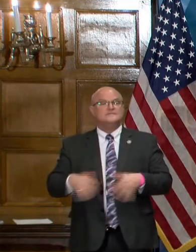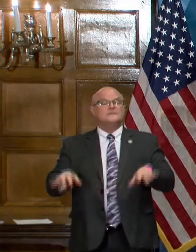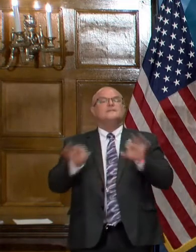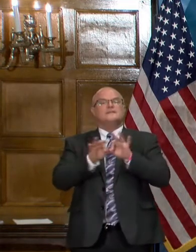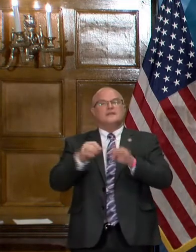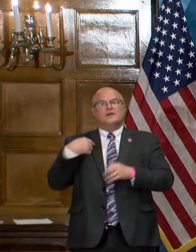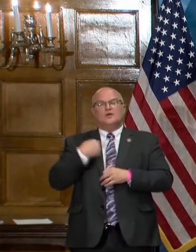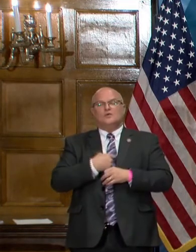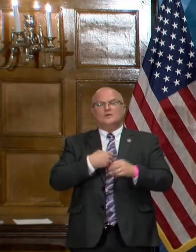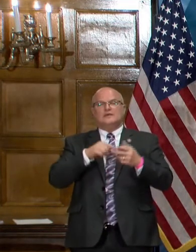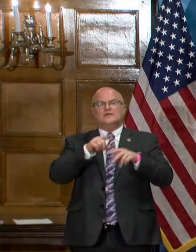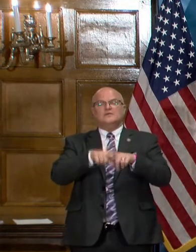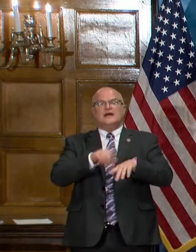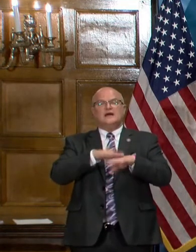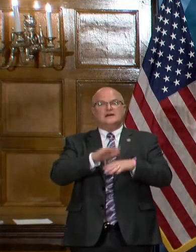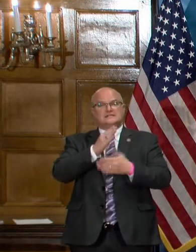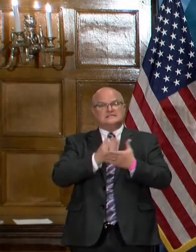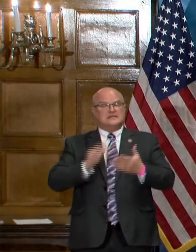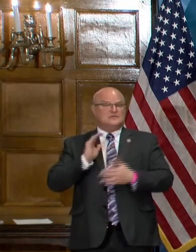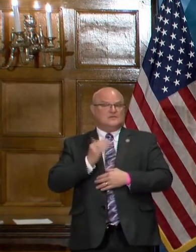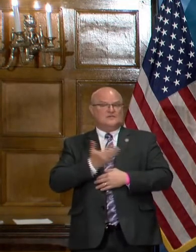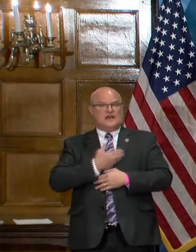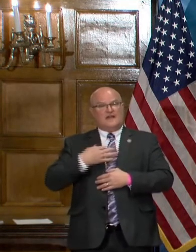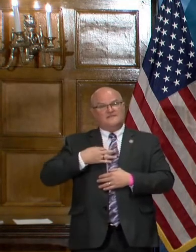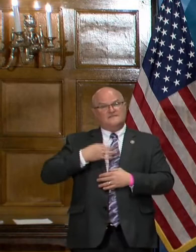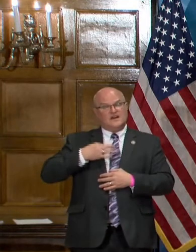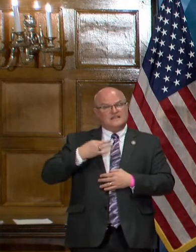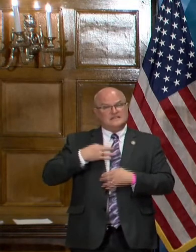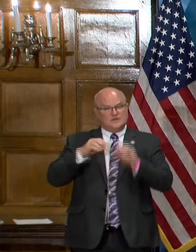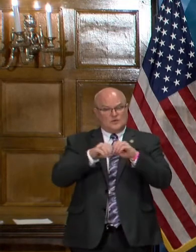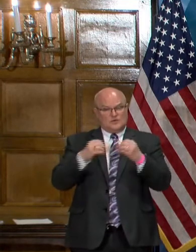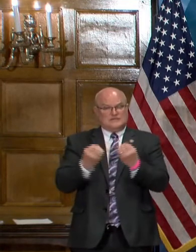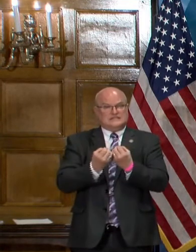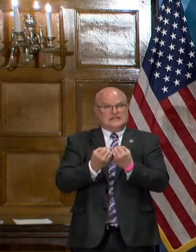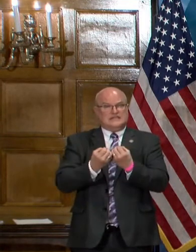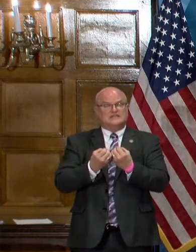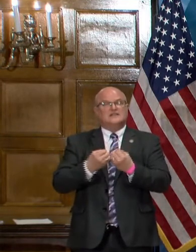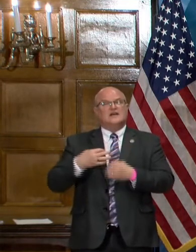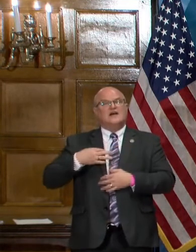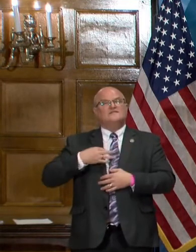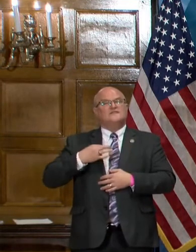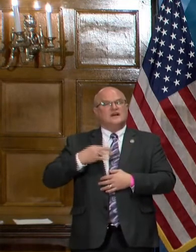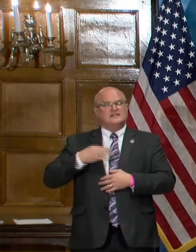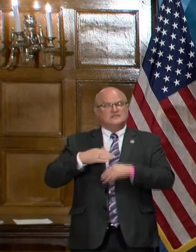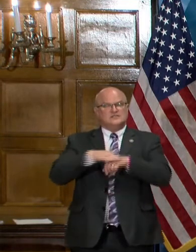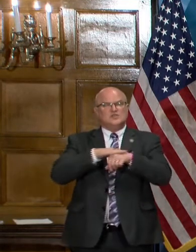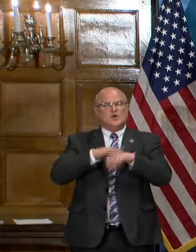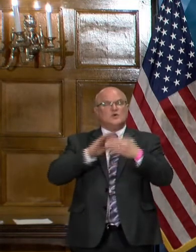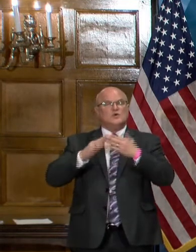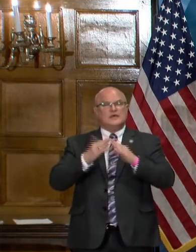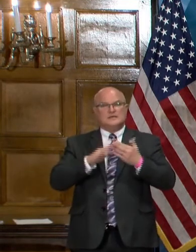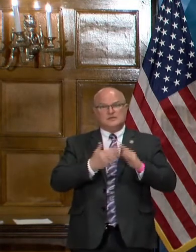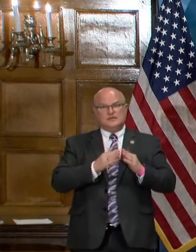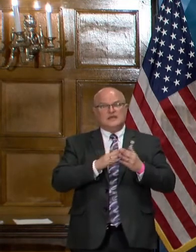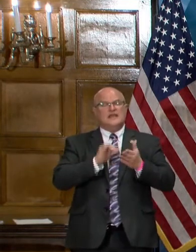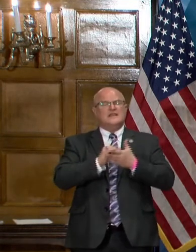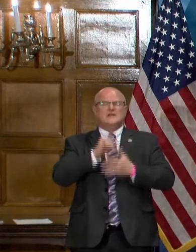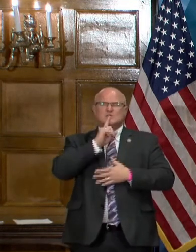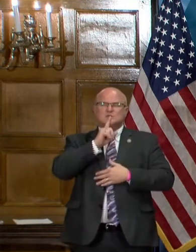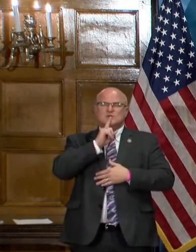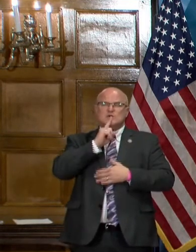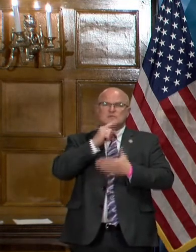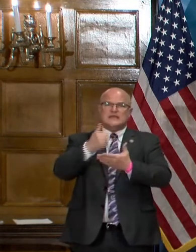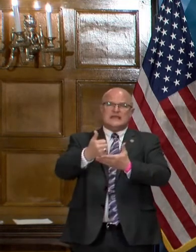we rely upon some of our voluntary organizations, our volunteers in our local communities that are really